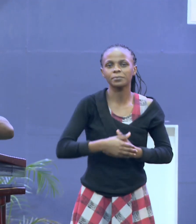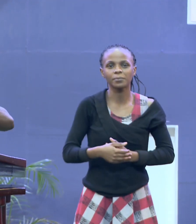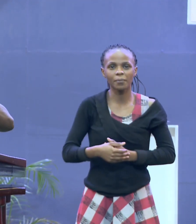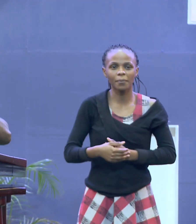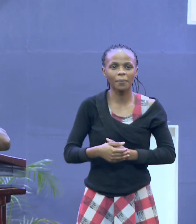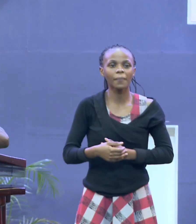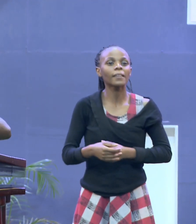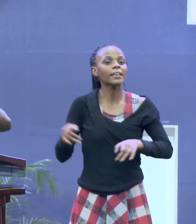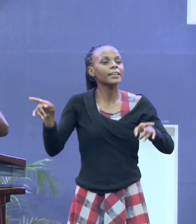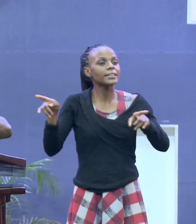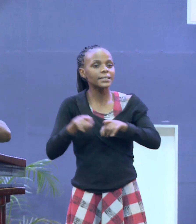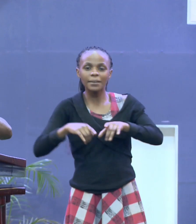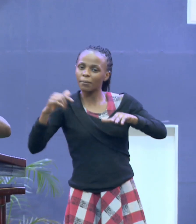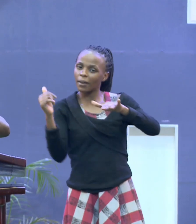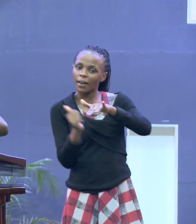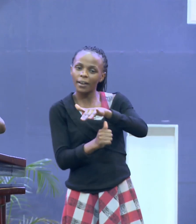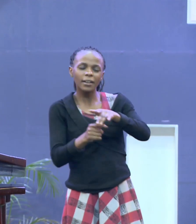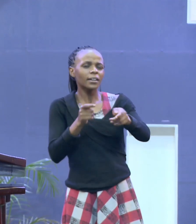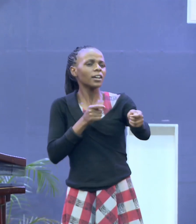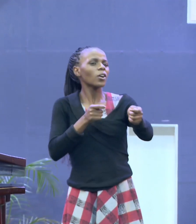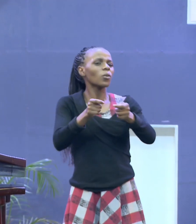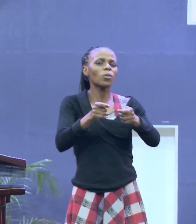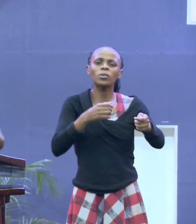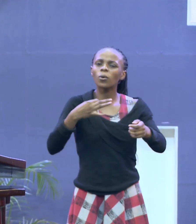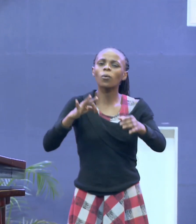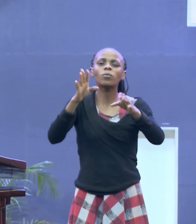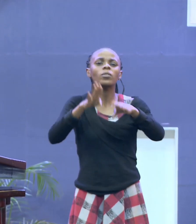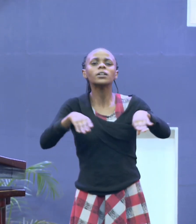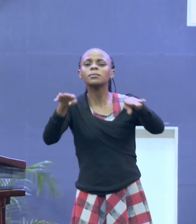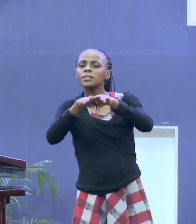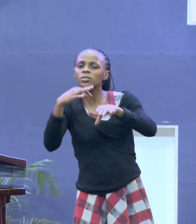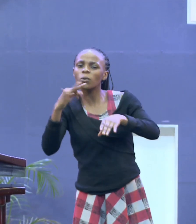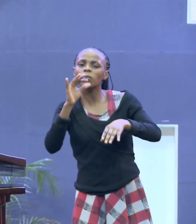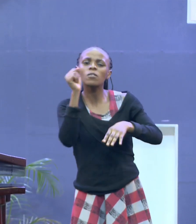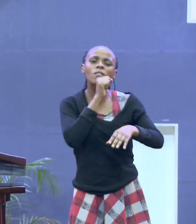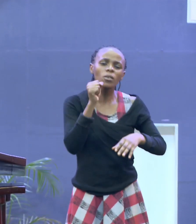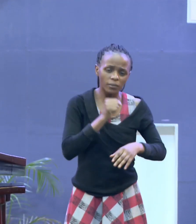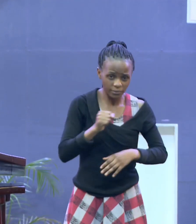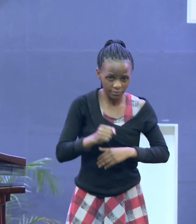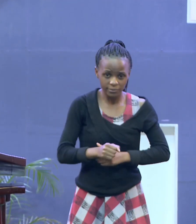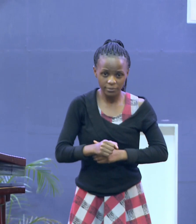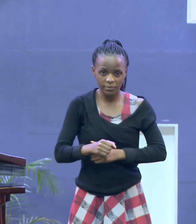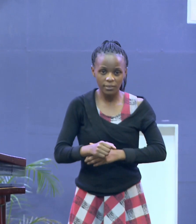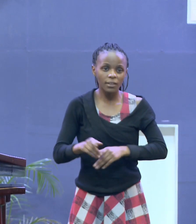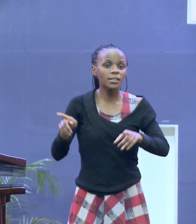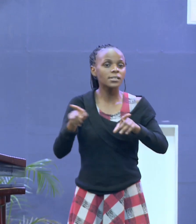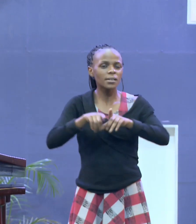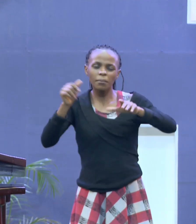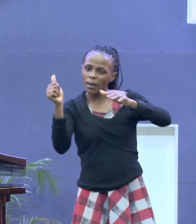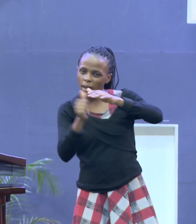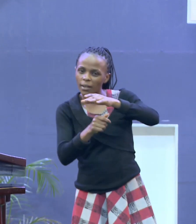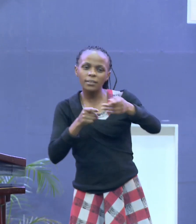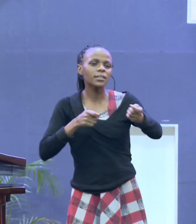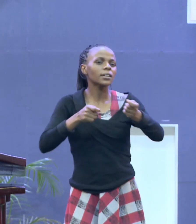Nga tokyafugibwa ndagaano z'abajjajjaabo. You're not ruled by the covenants of your forefathers. Nga tokyafugibwa